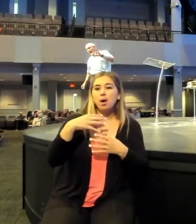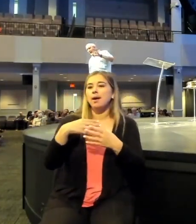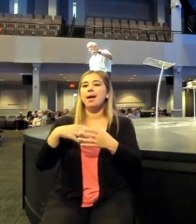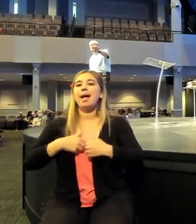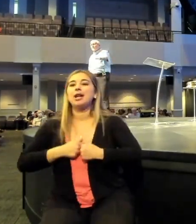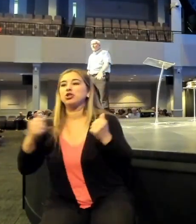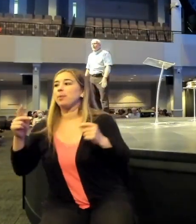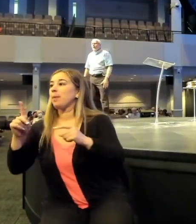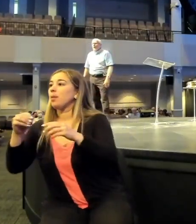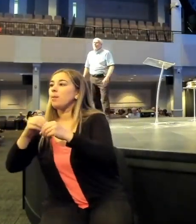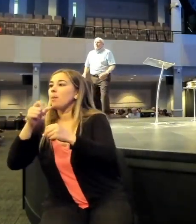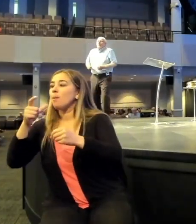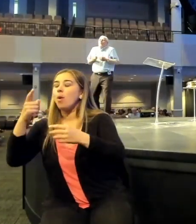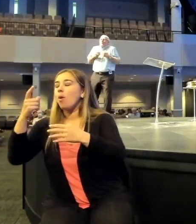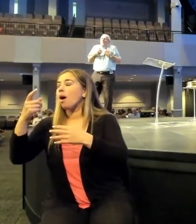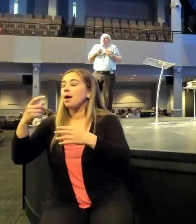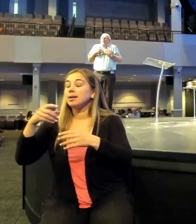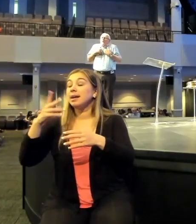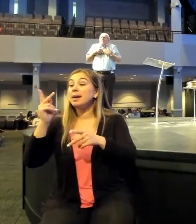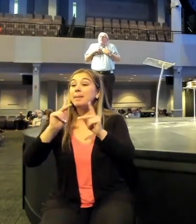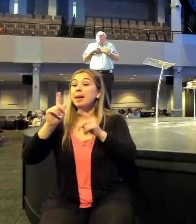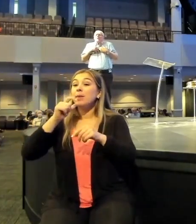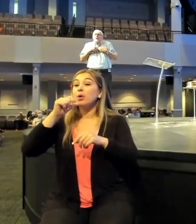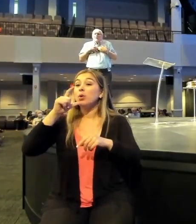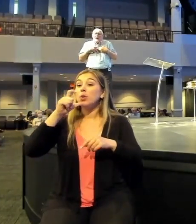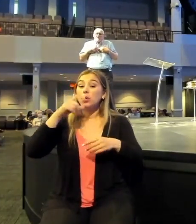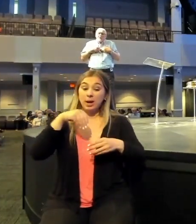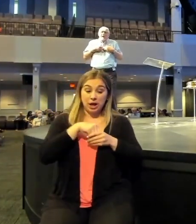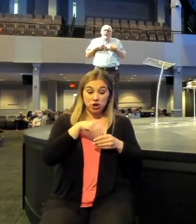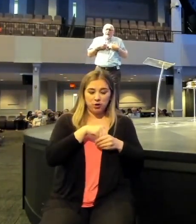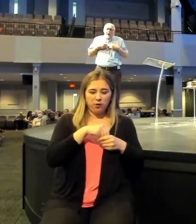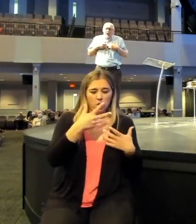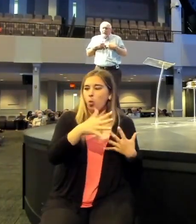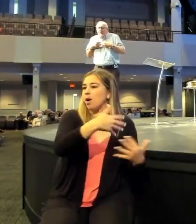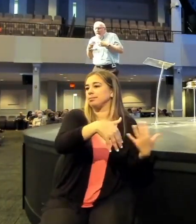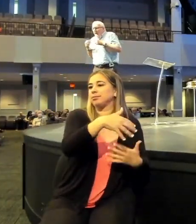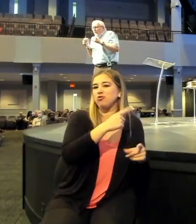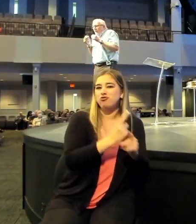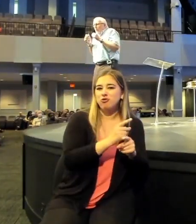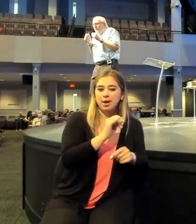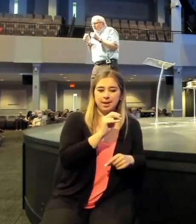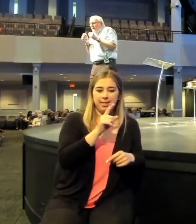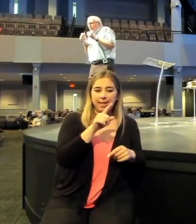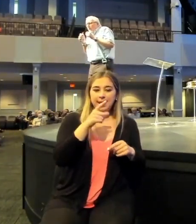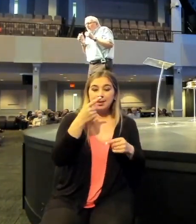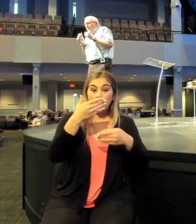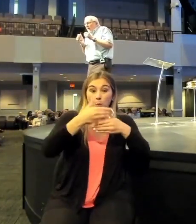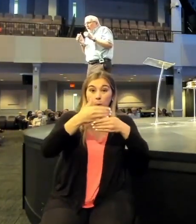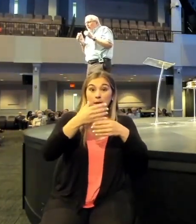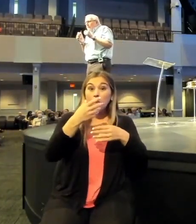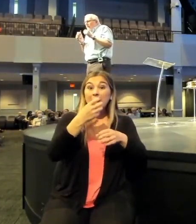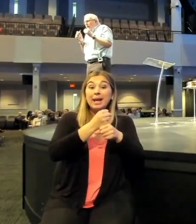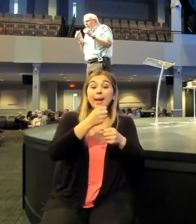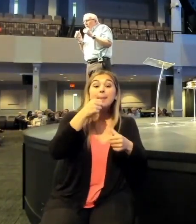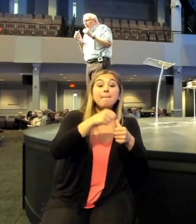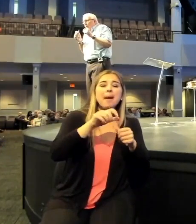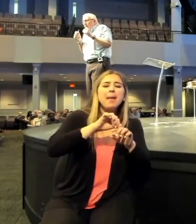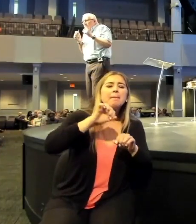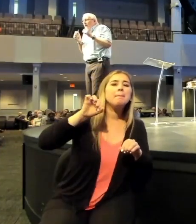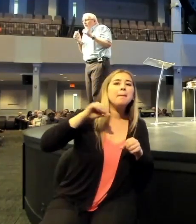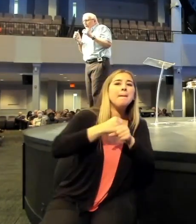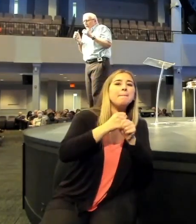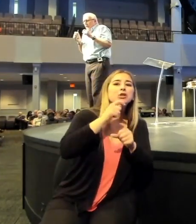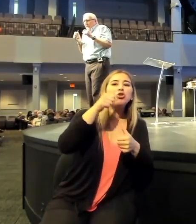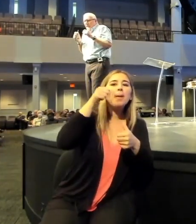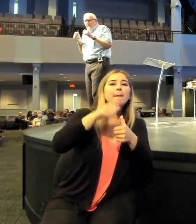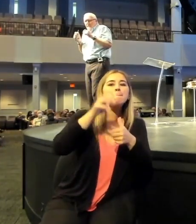ultimate side of the introvert, I mean, they don't want very much social interaction at all. They peek out the window to go get the mail to make sure the